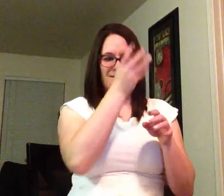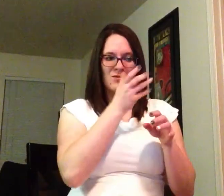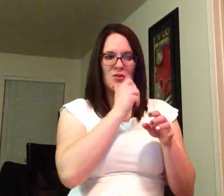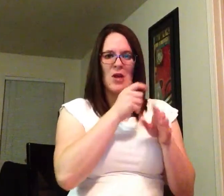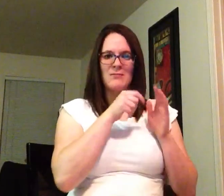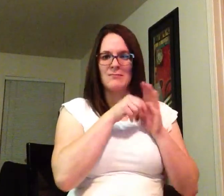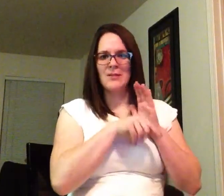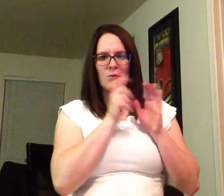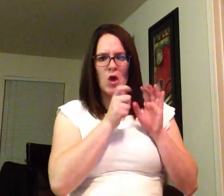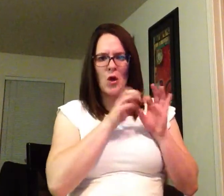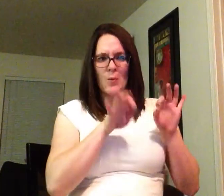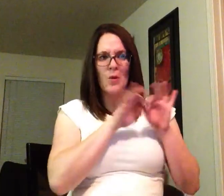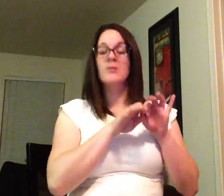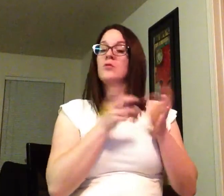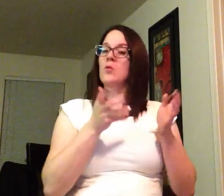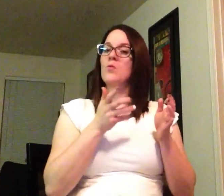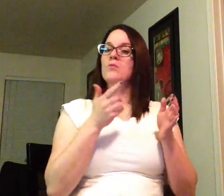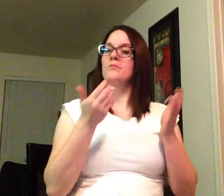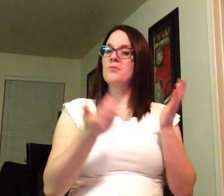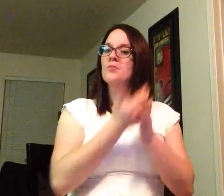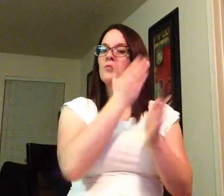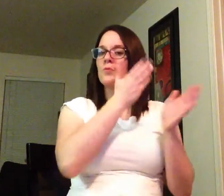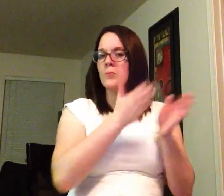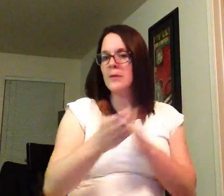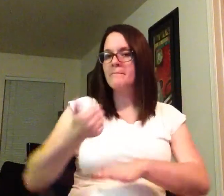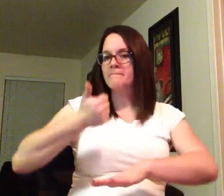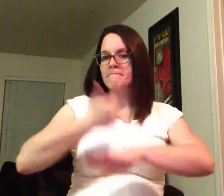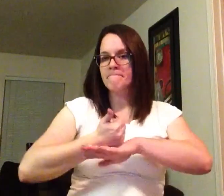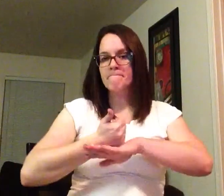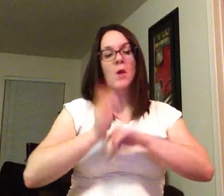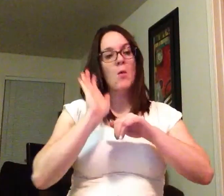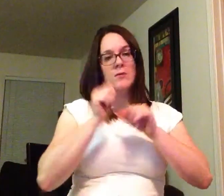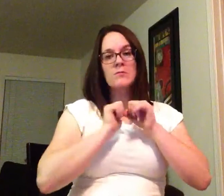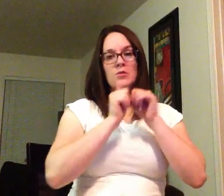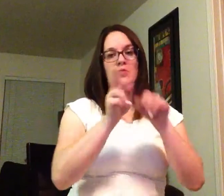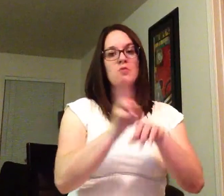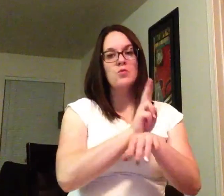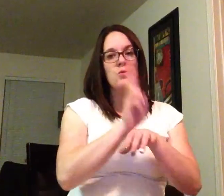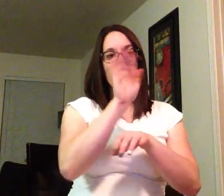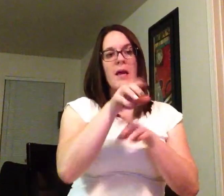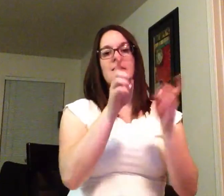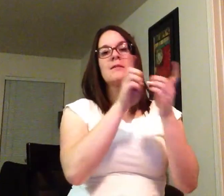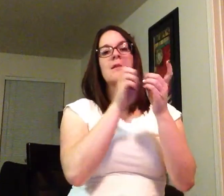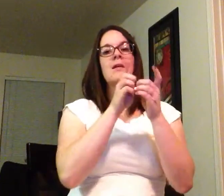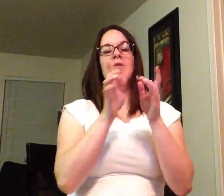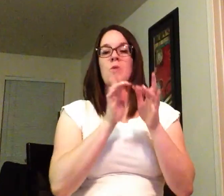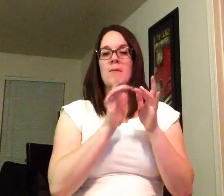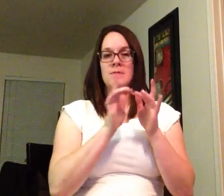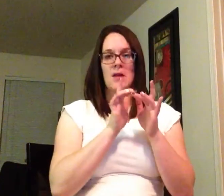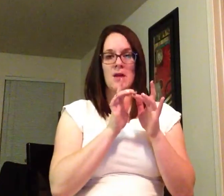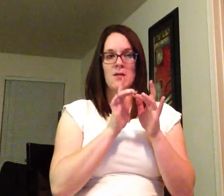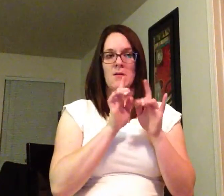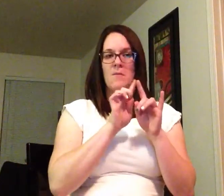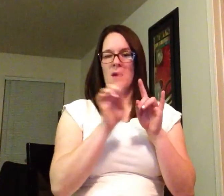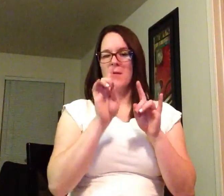online dating sites, but I'm going to treat them as databases. And rather than waiting for an algorithm to set me up, I think I'm going to try reverse